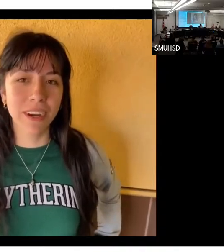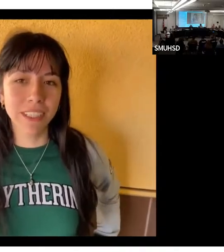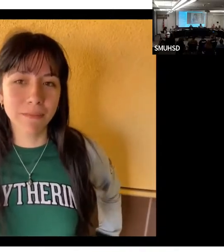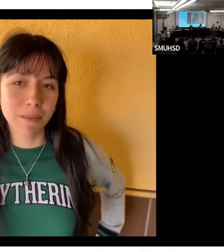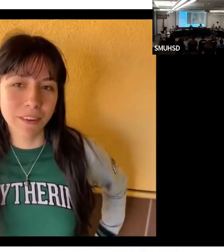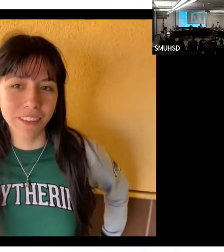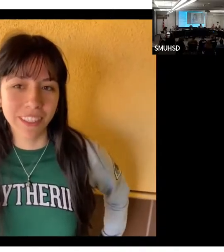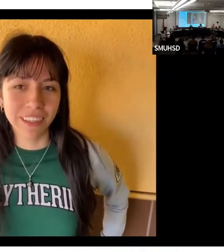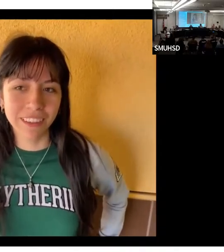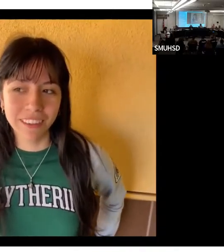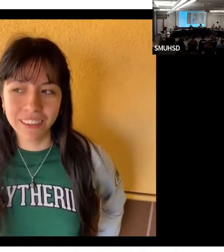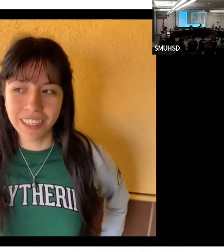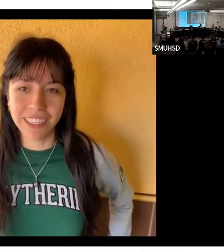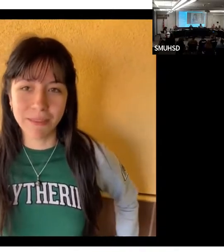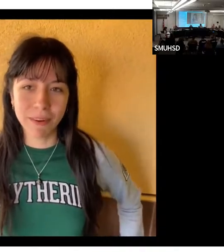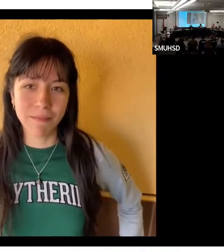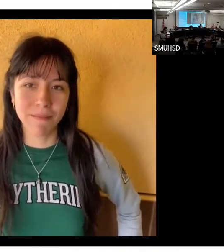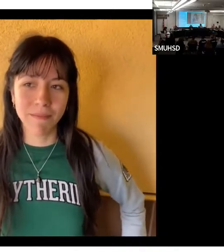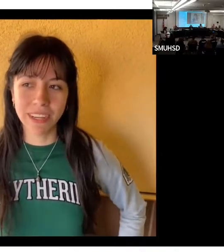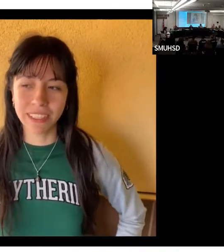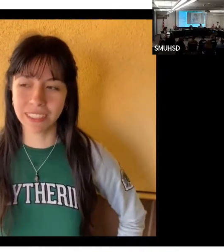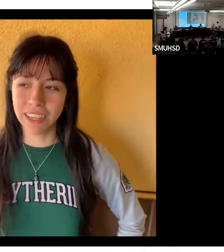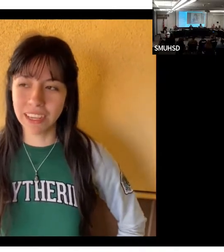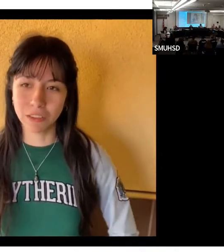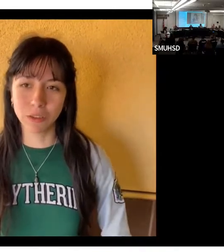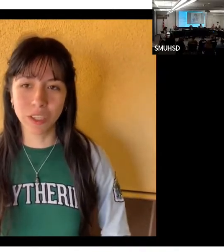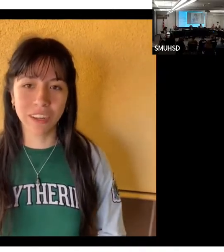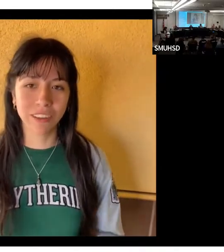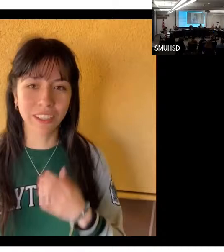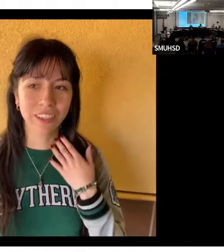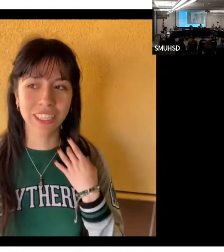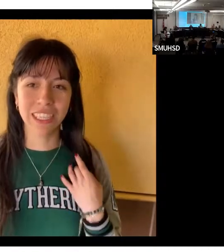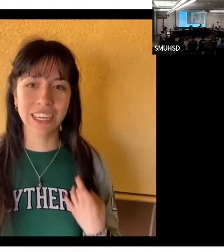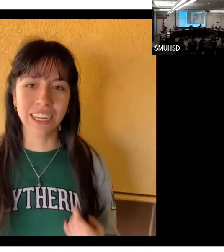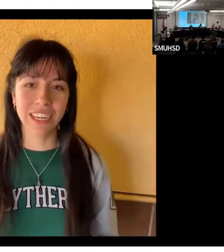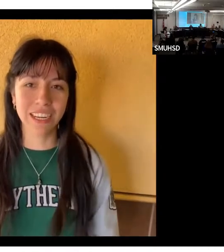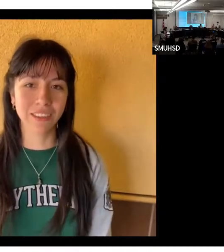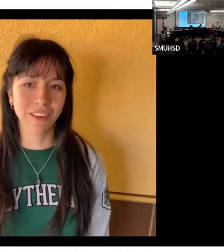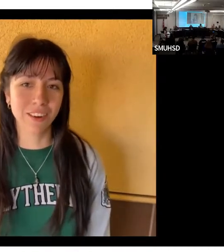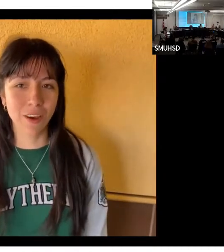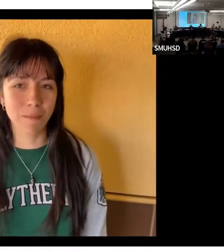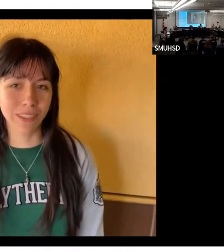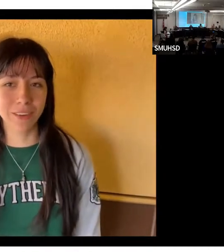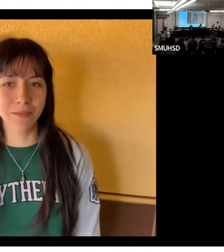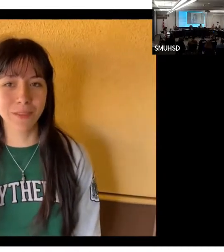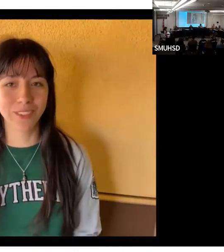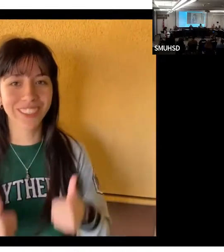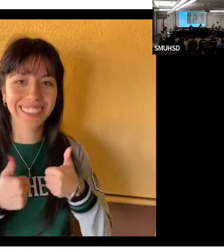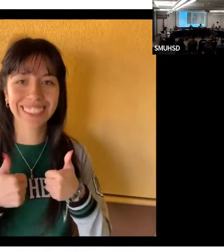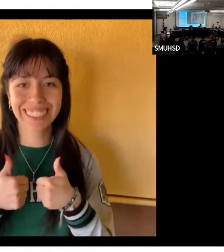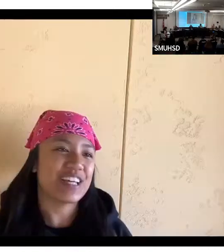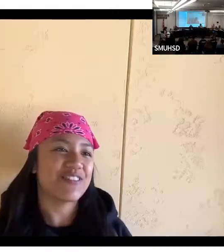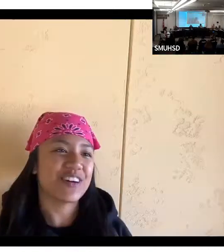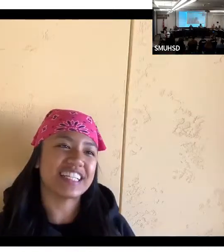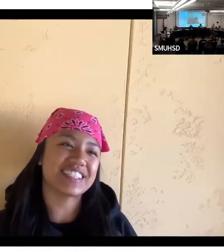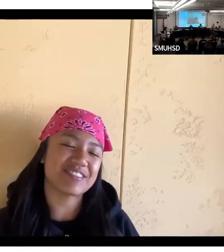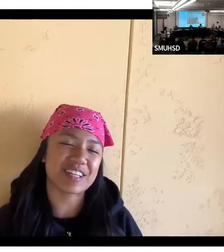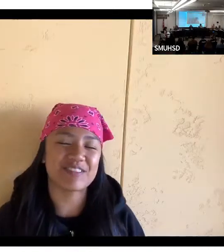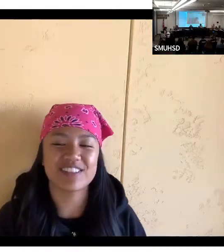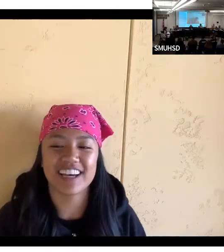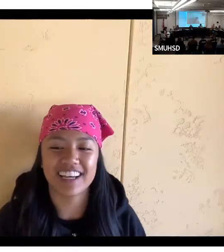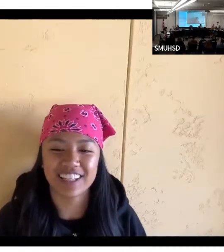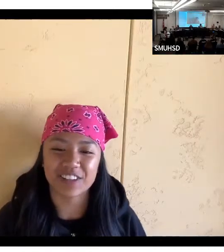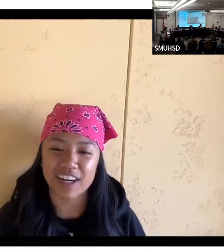segunda mamá y siempre puedo contar todo y siempre me escuchan lo que tengo que decir y eso yo lo aprecio mucho. In the